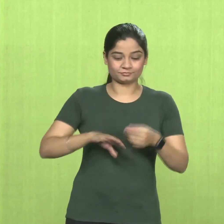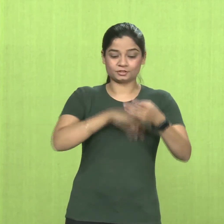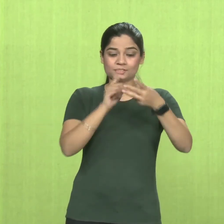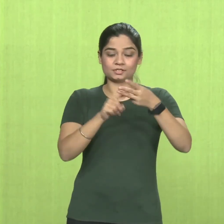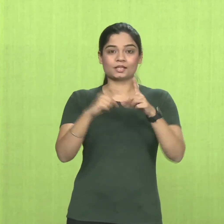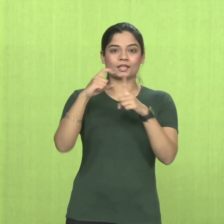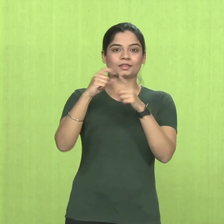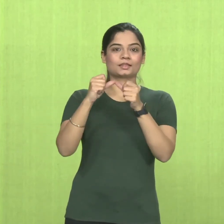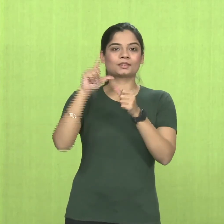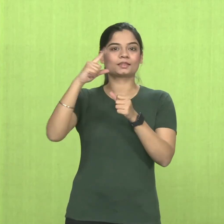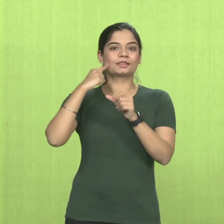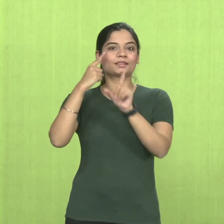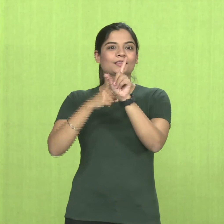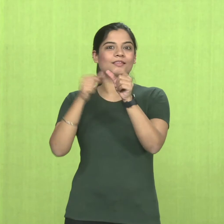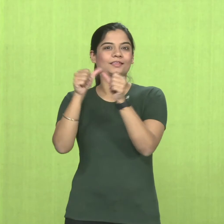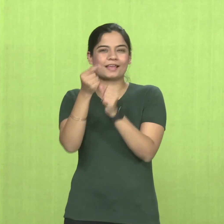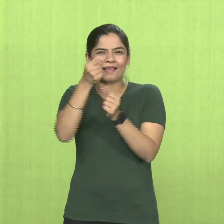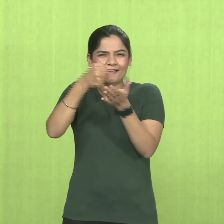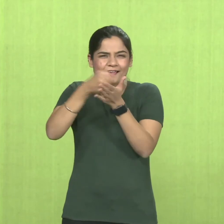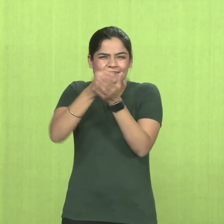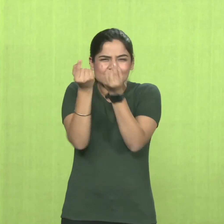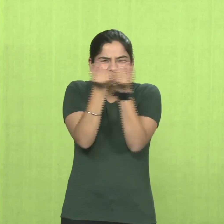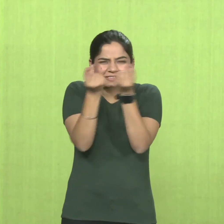dalia and spices.